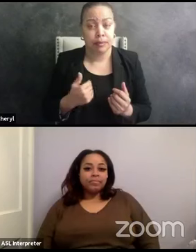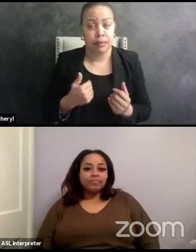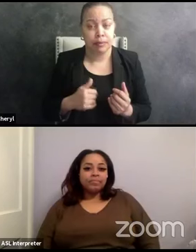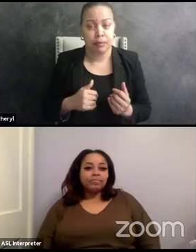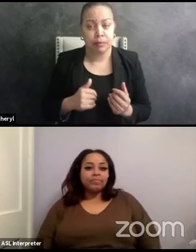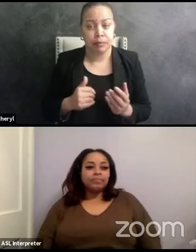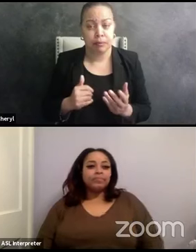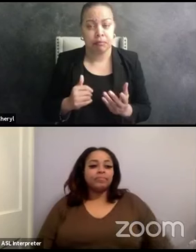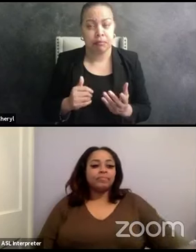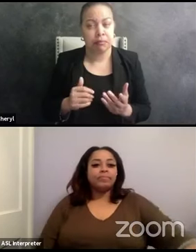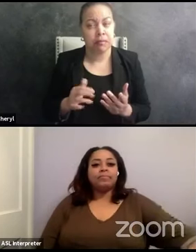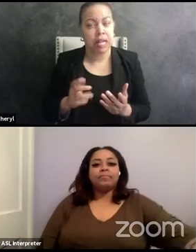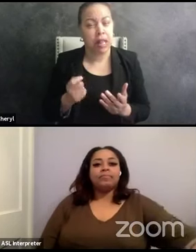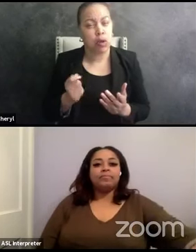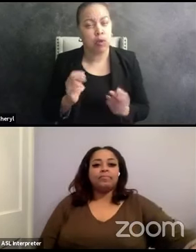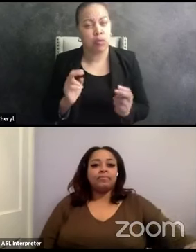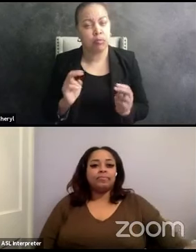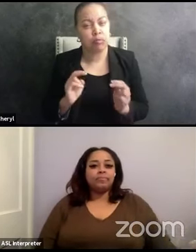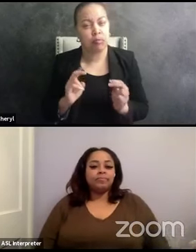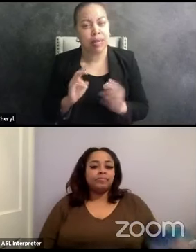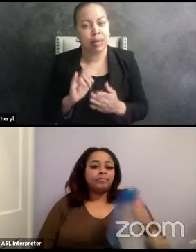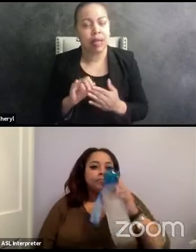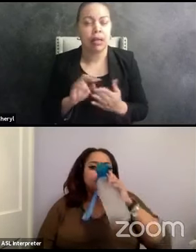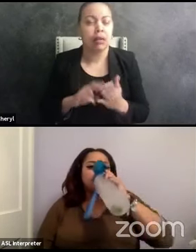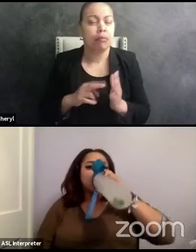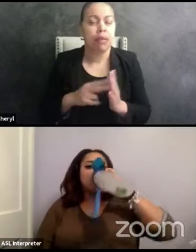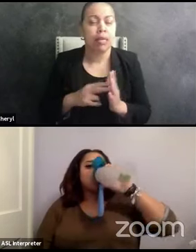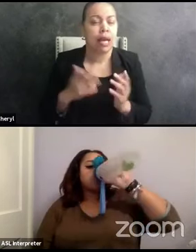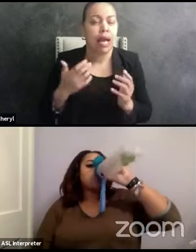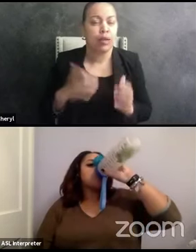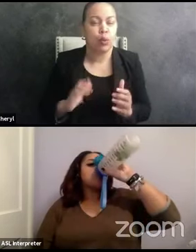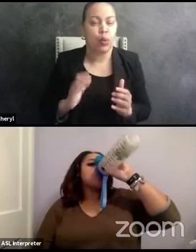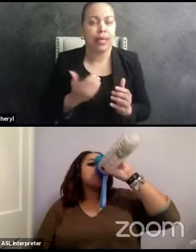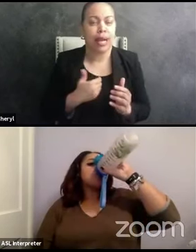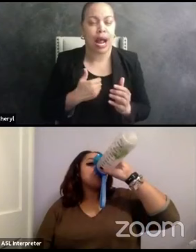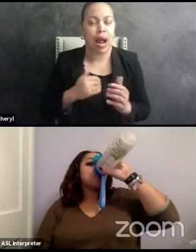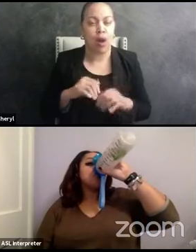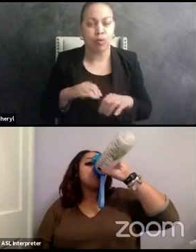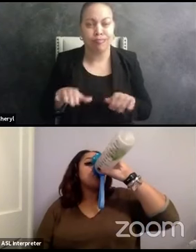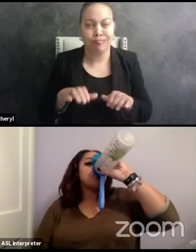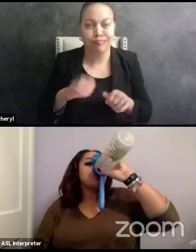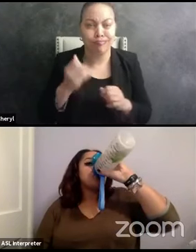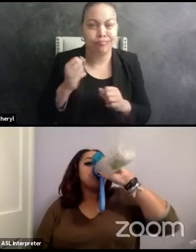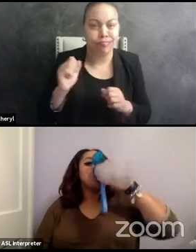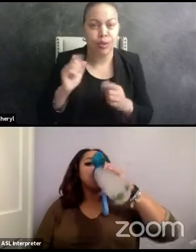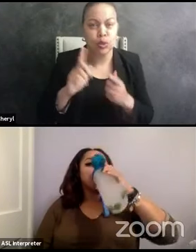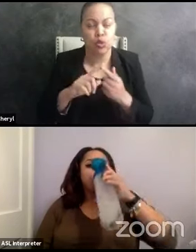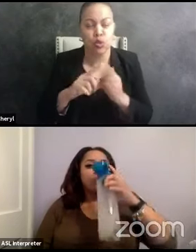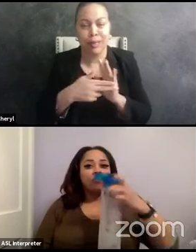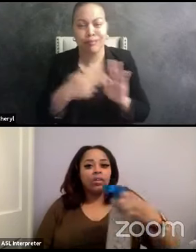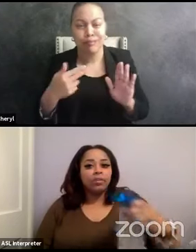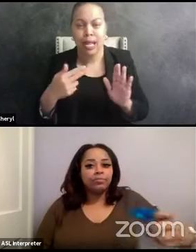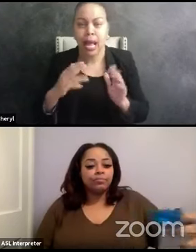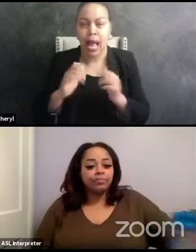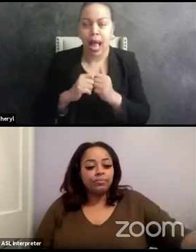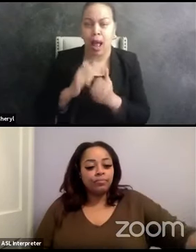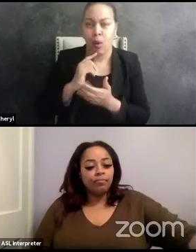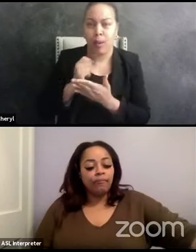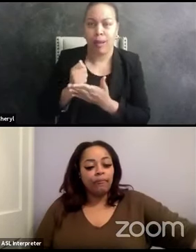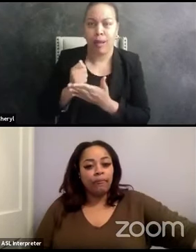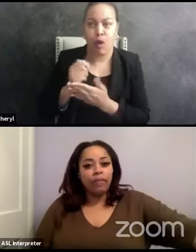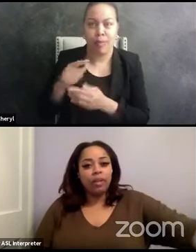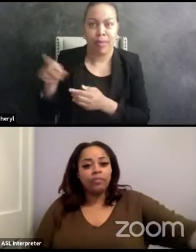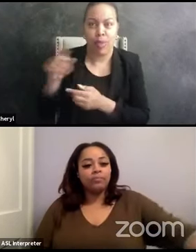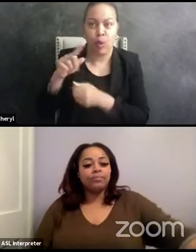ambivalent about it, in the sense that I don't want our movements to be defined by what it can do for oppressors, right? I think